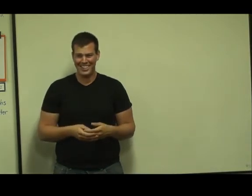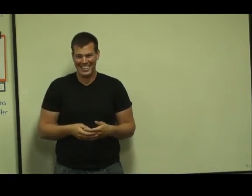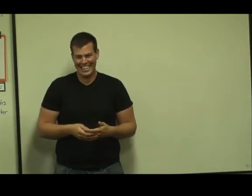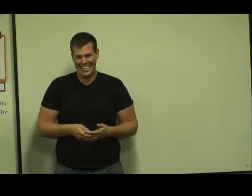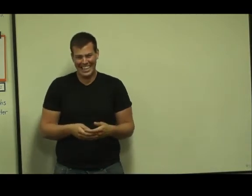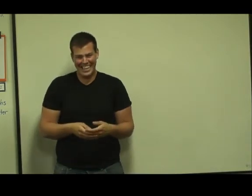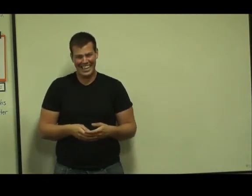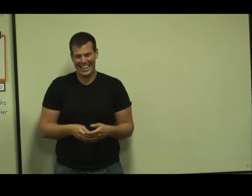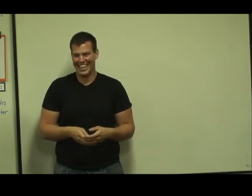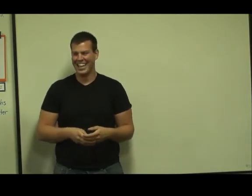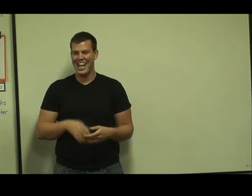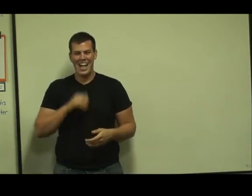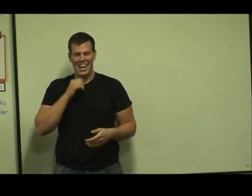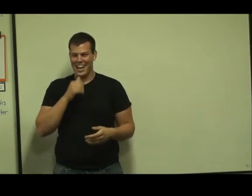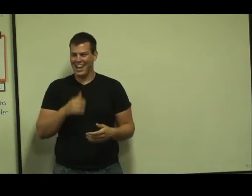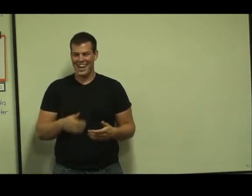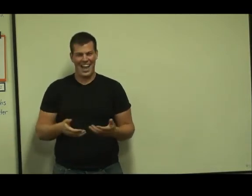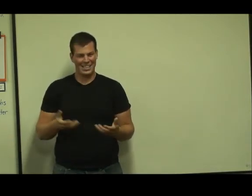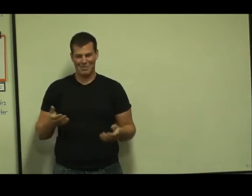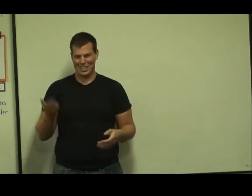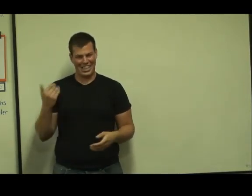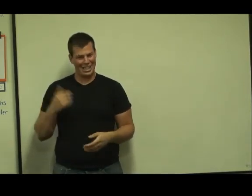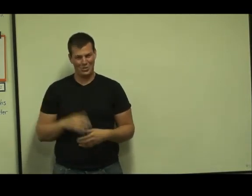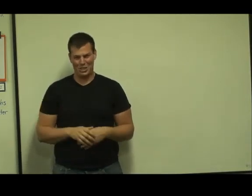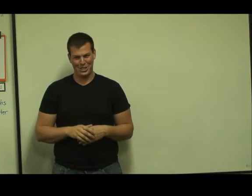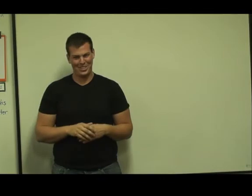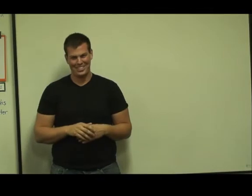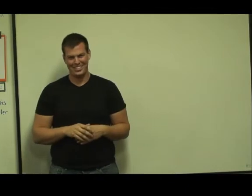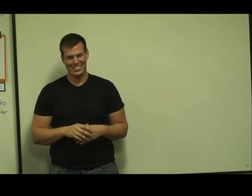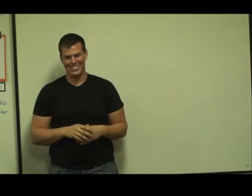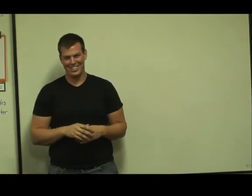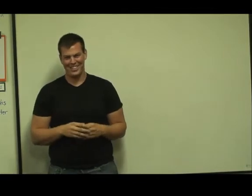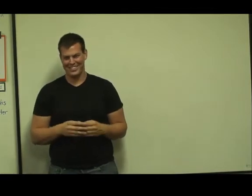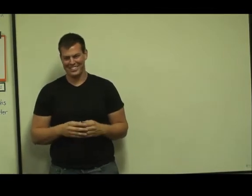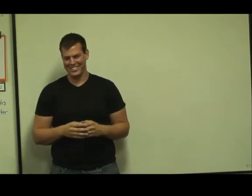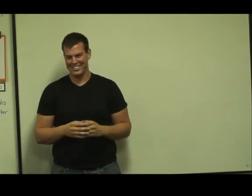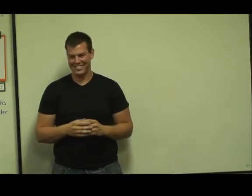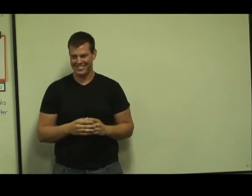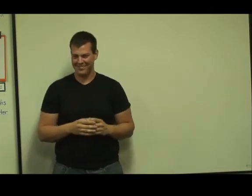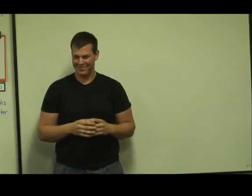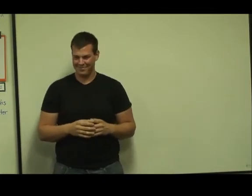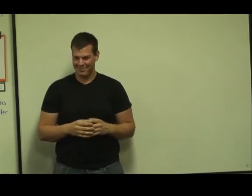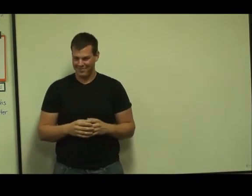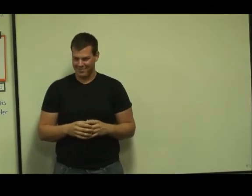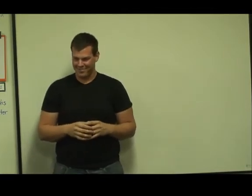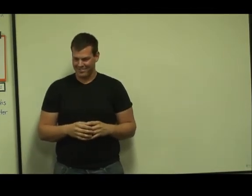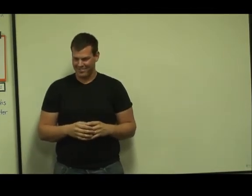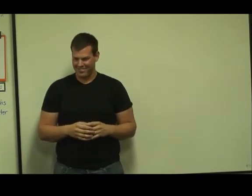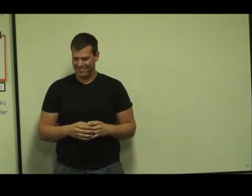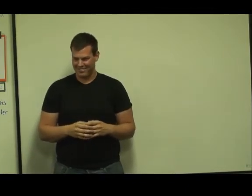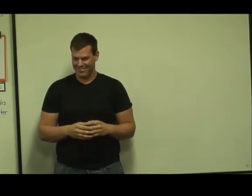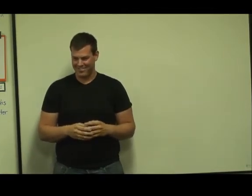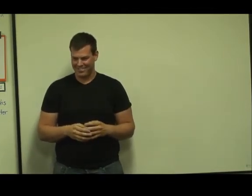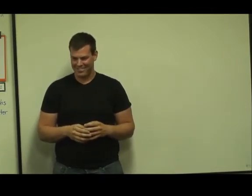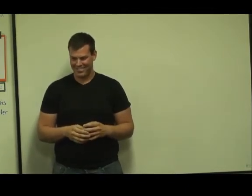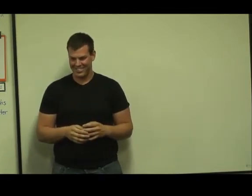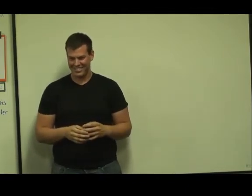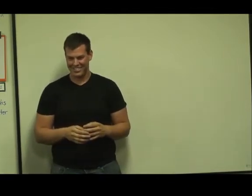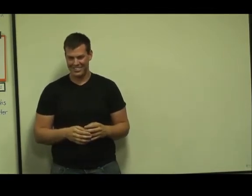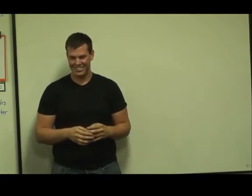yours? Okay. But should I eat too? No. So catching all those shoes. Well, she said he looked like Tom